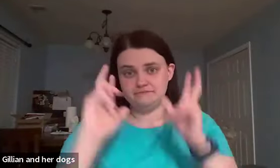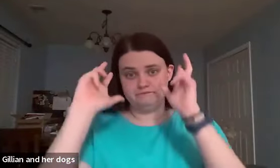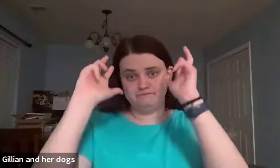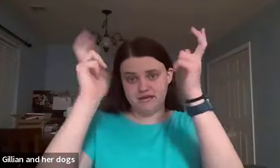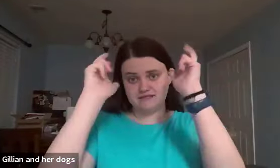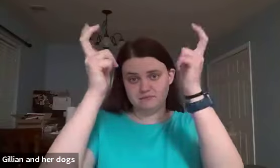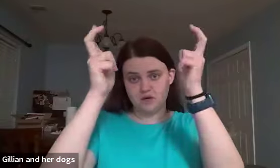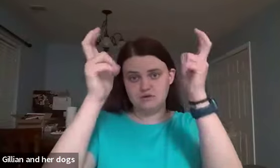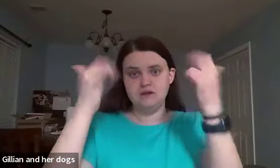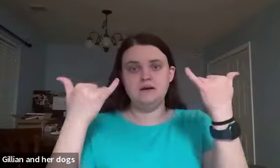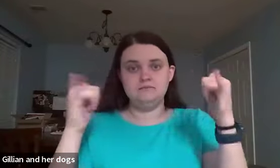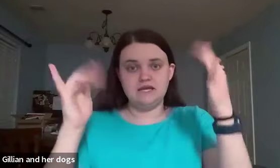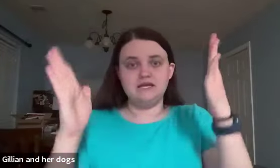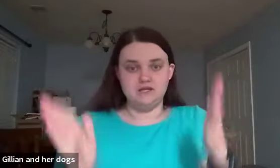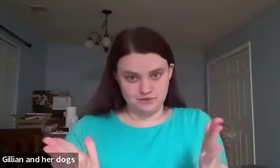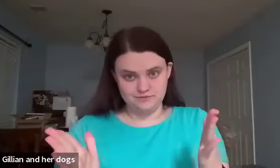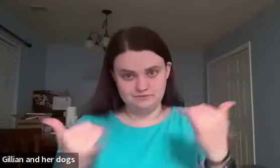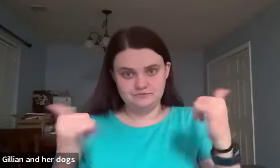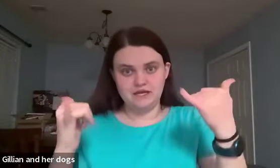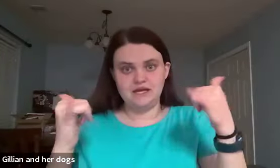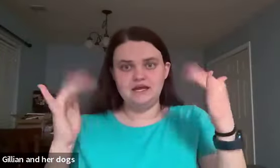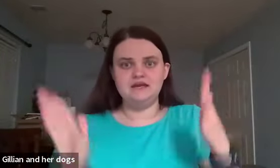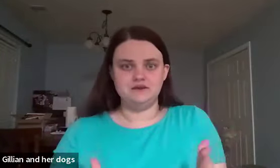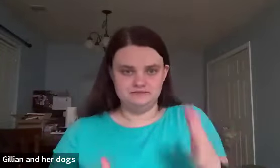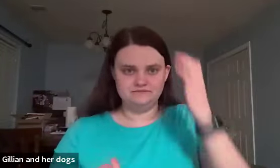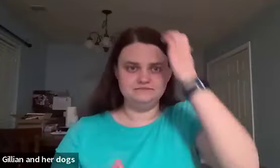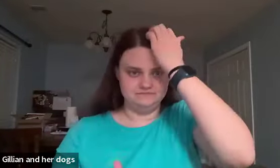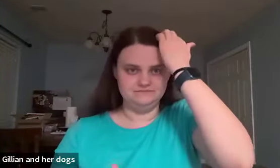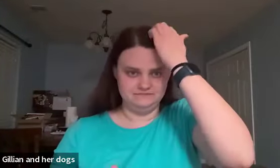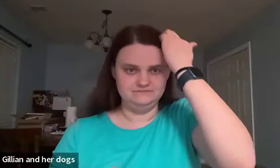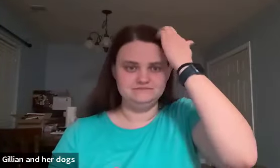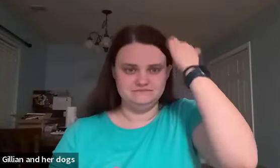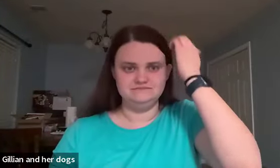is basketball, player, player.